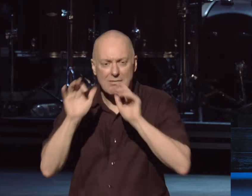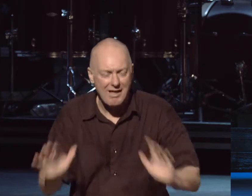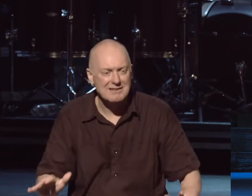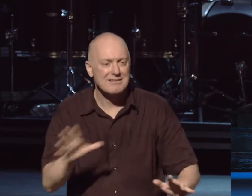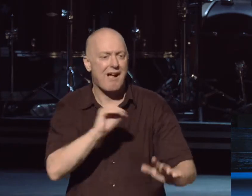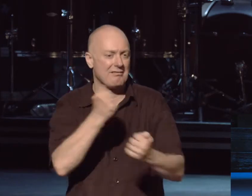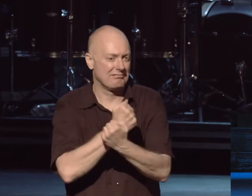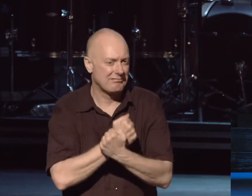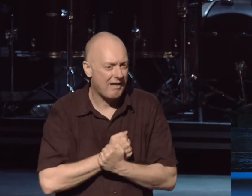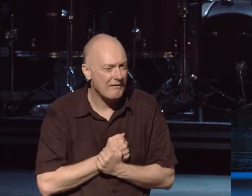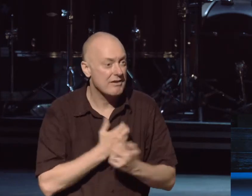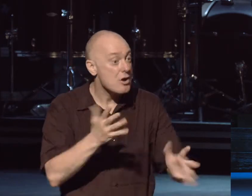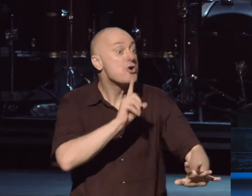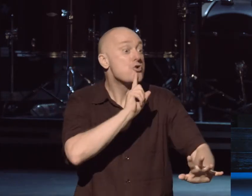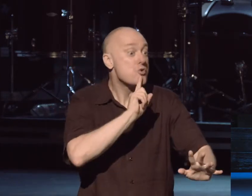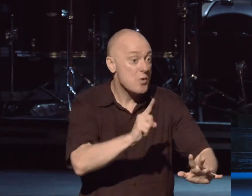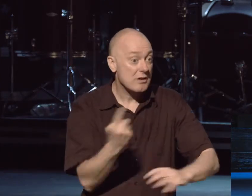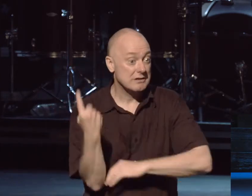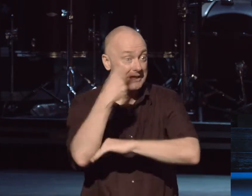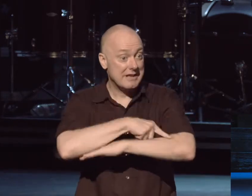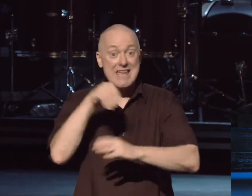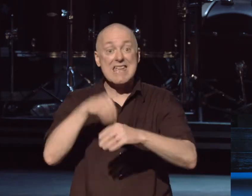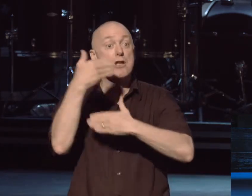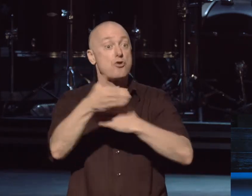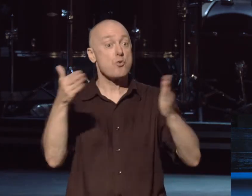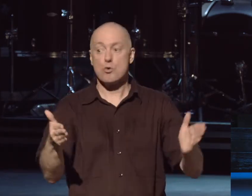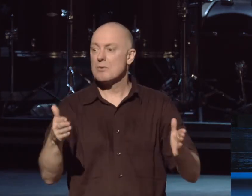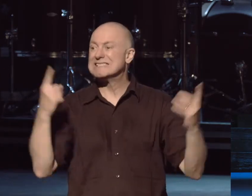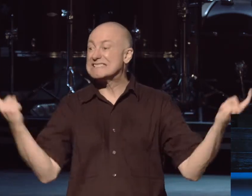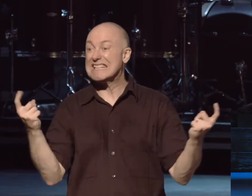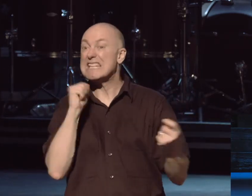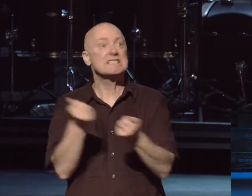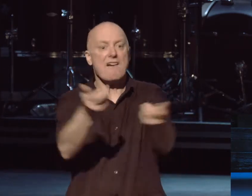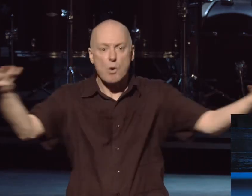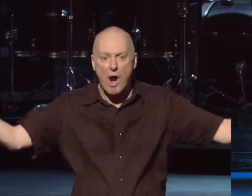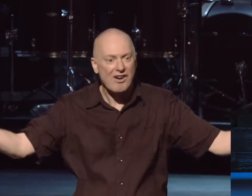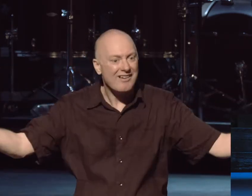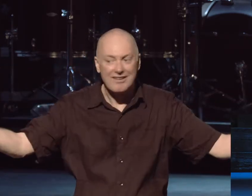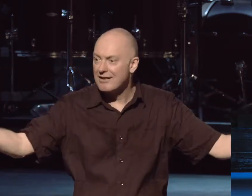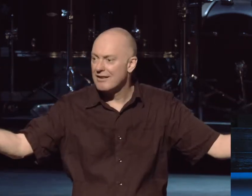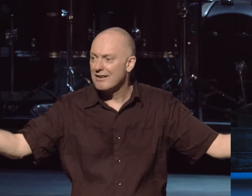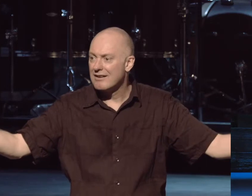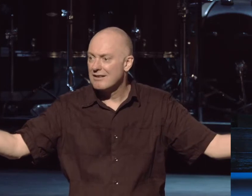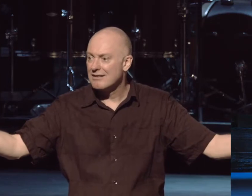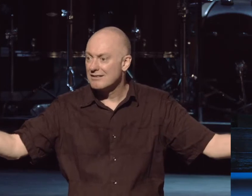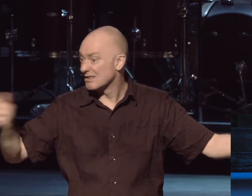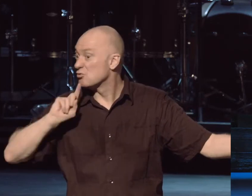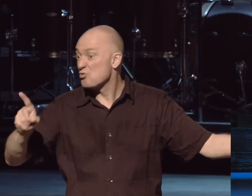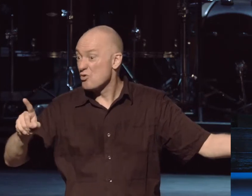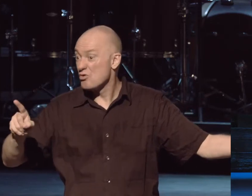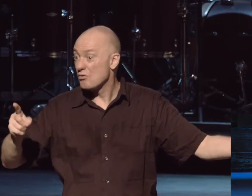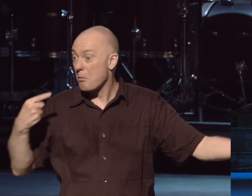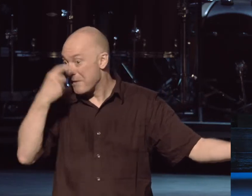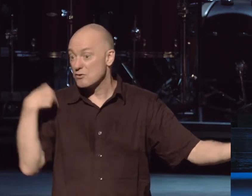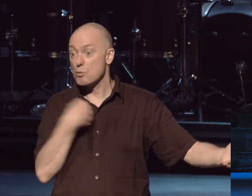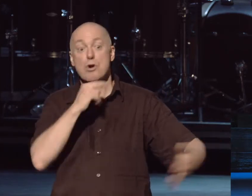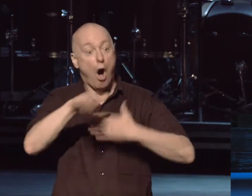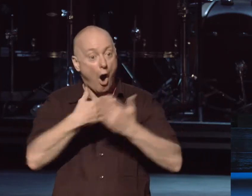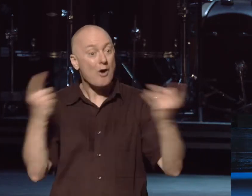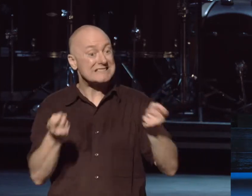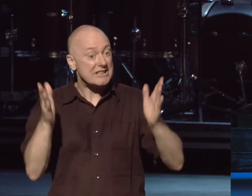blessing and love. The reality here today is that in this room, sin is everywhere. It just is, because we're all